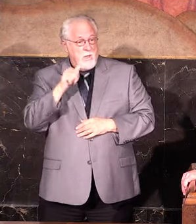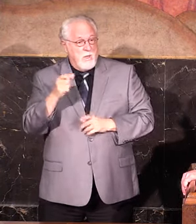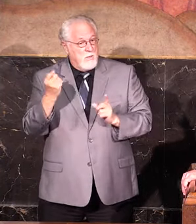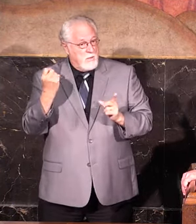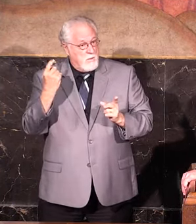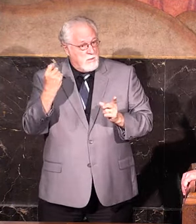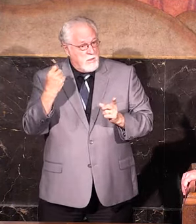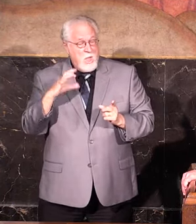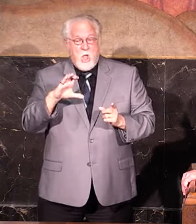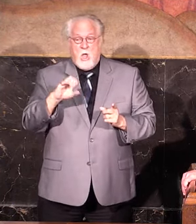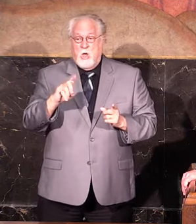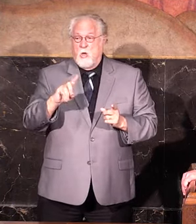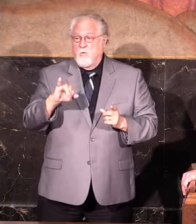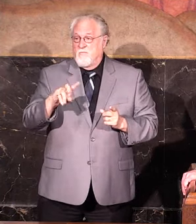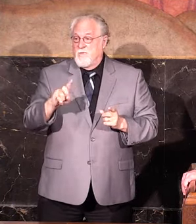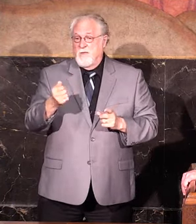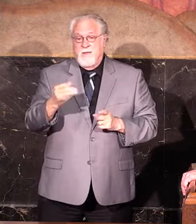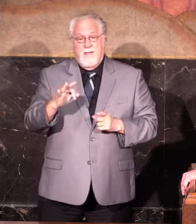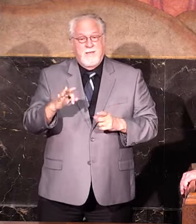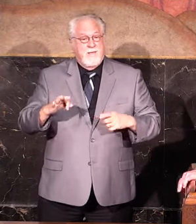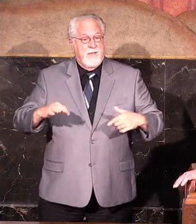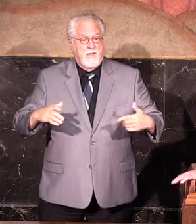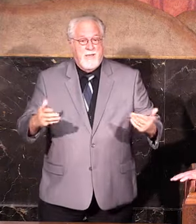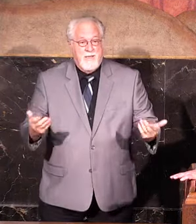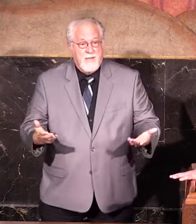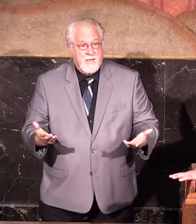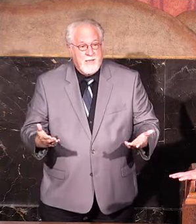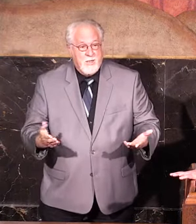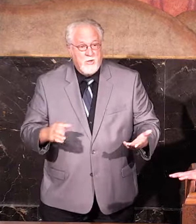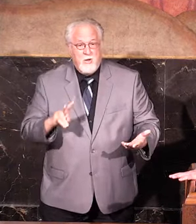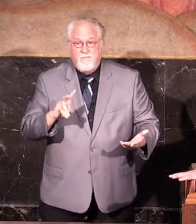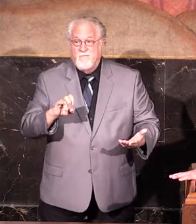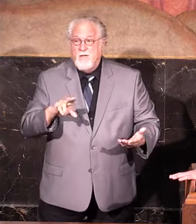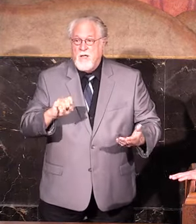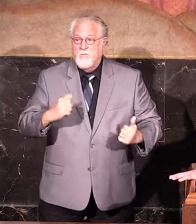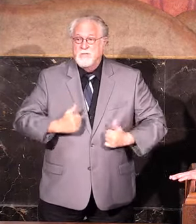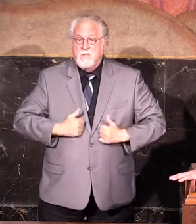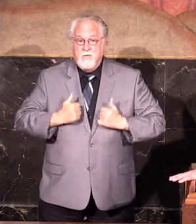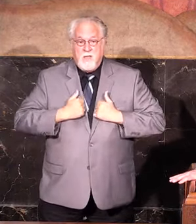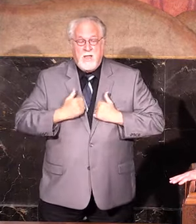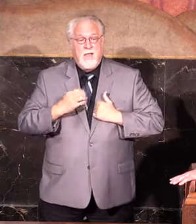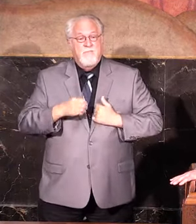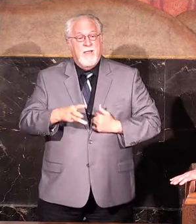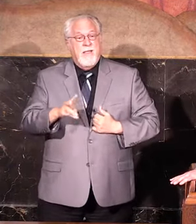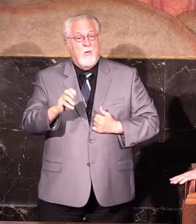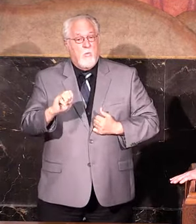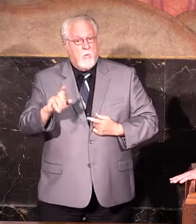understand that COVID-19 is here. The virus is alive and well. It is still